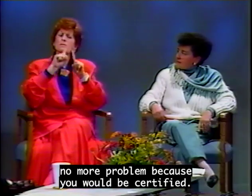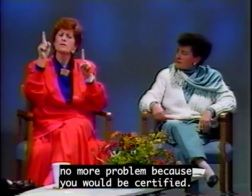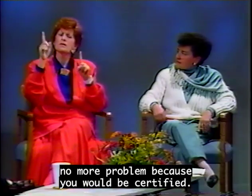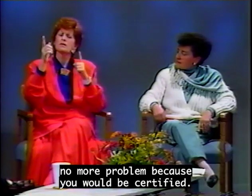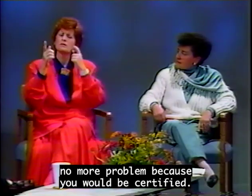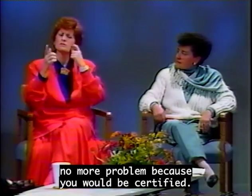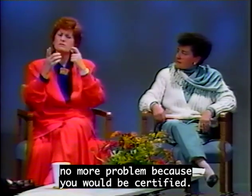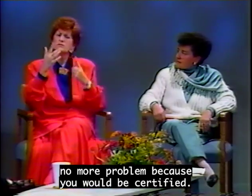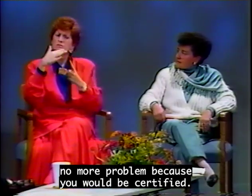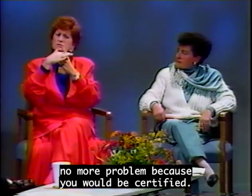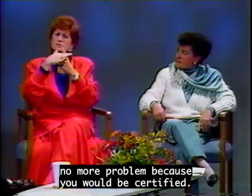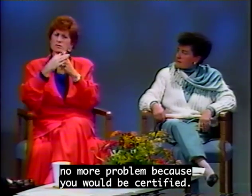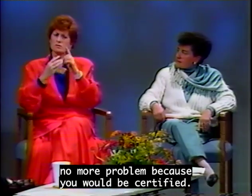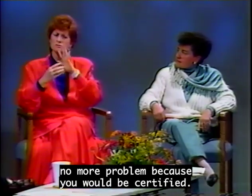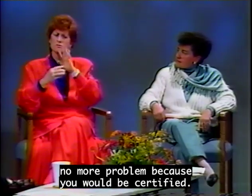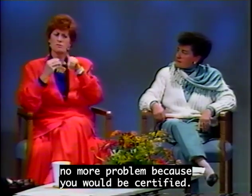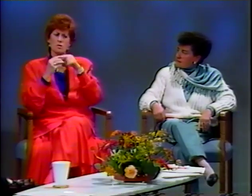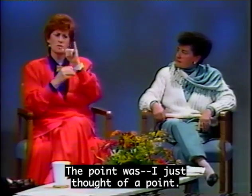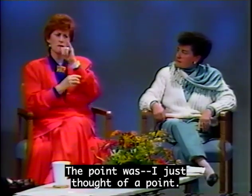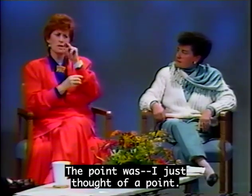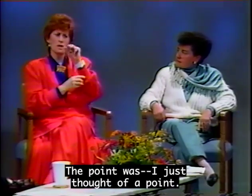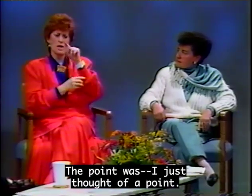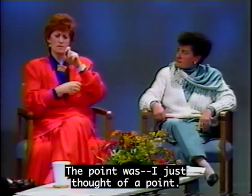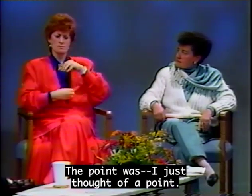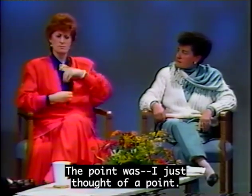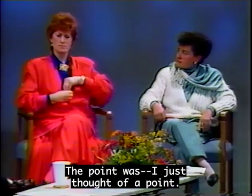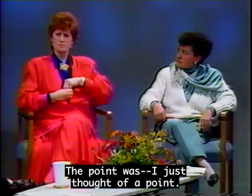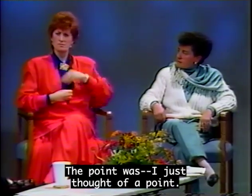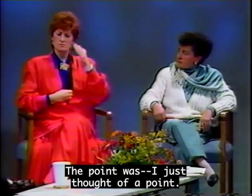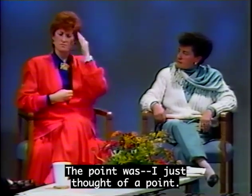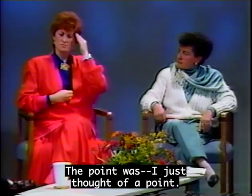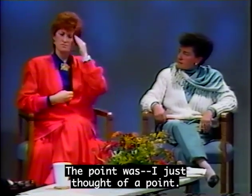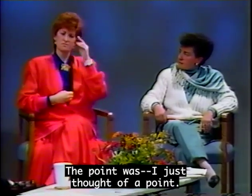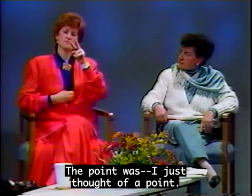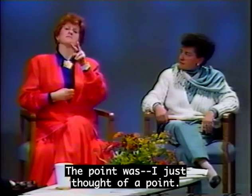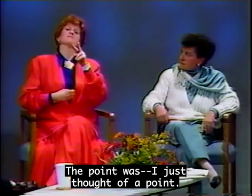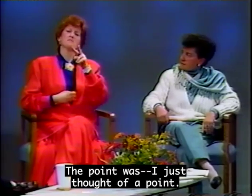would be certified. A point was just, I just thought of a point.